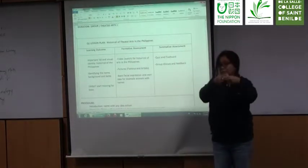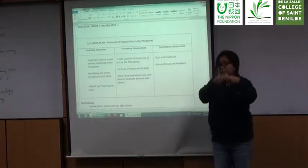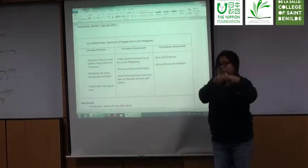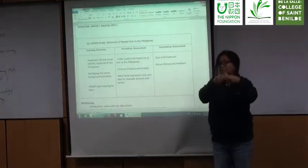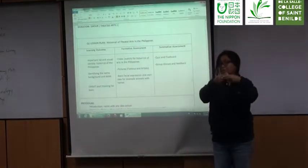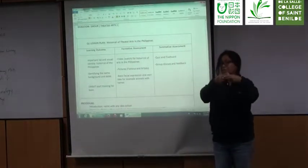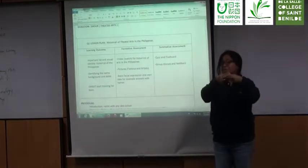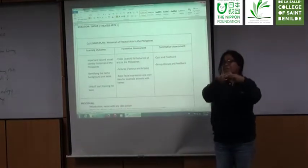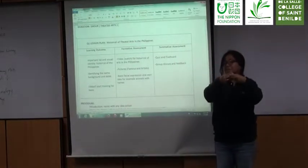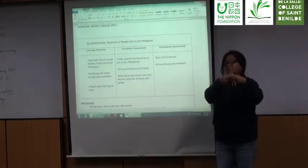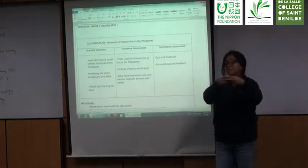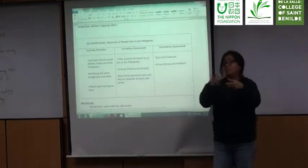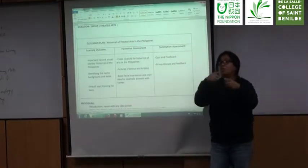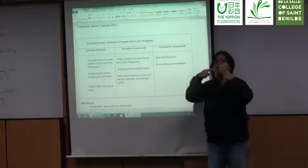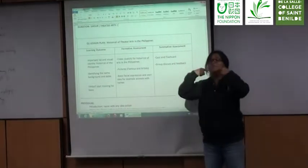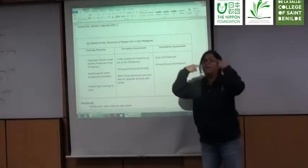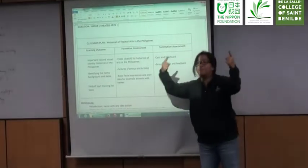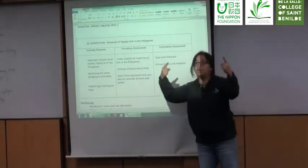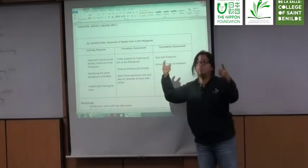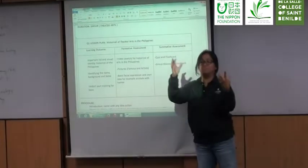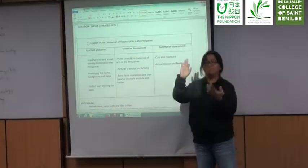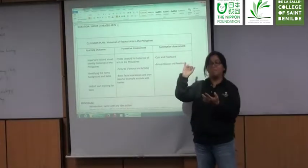And then find names.